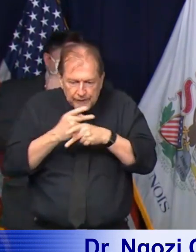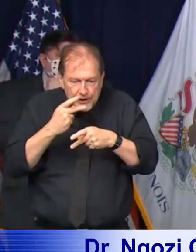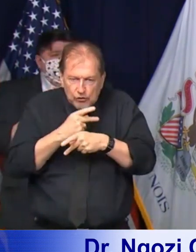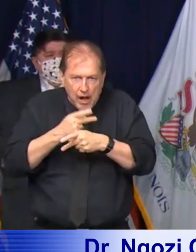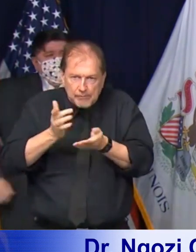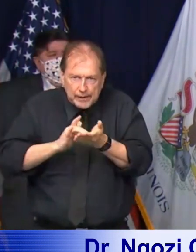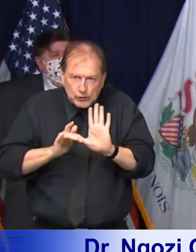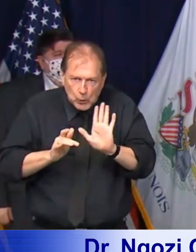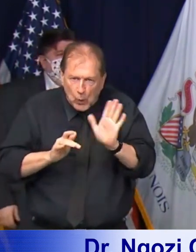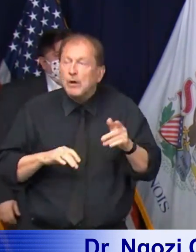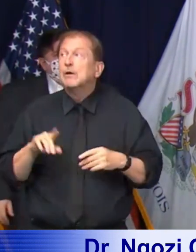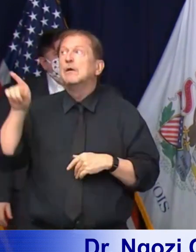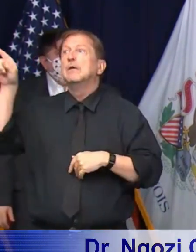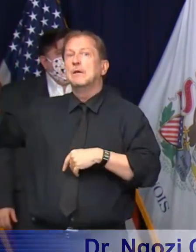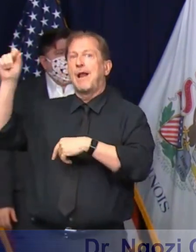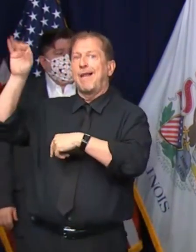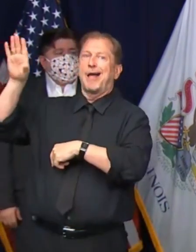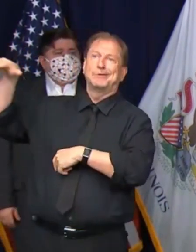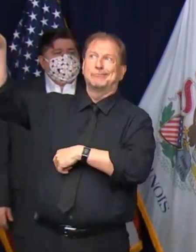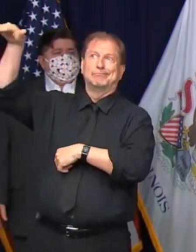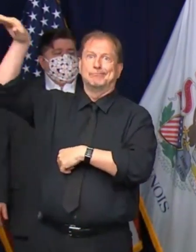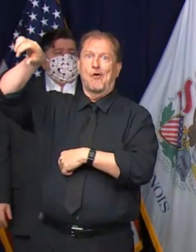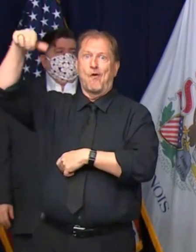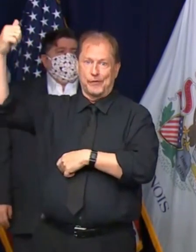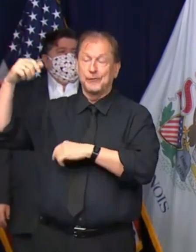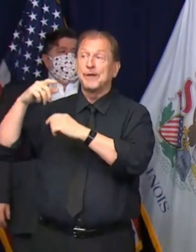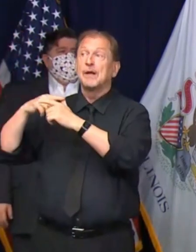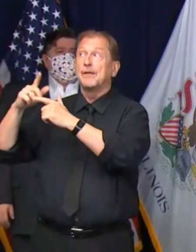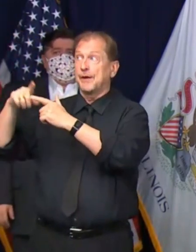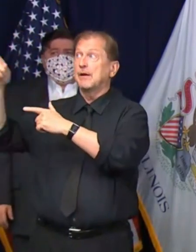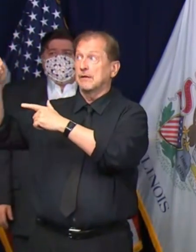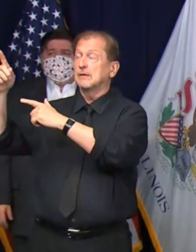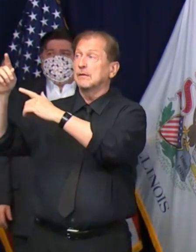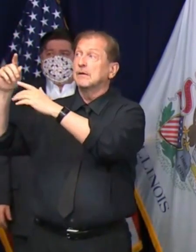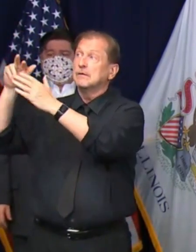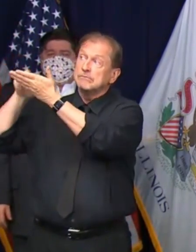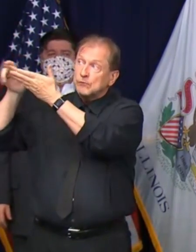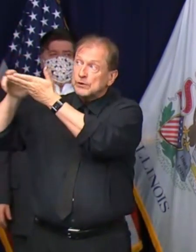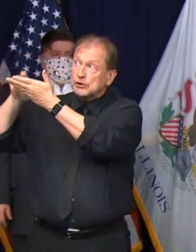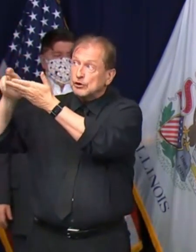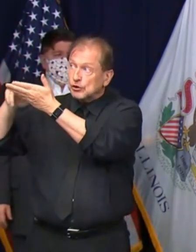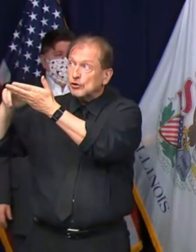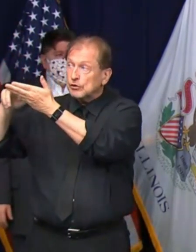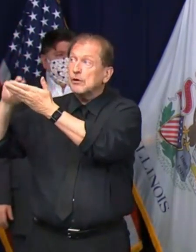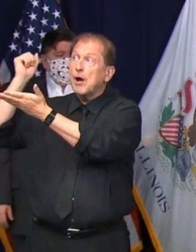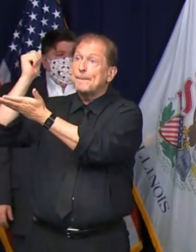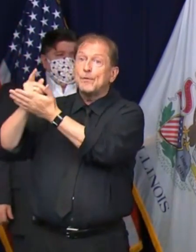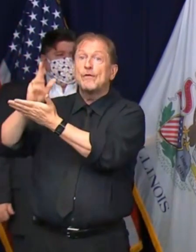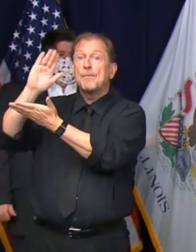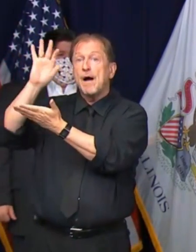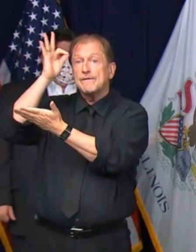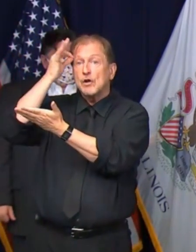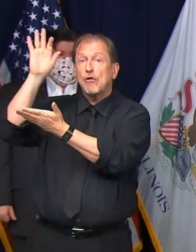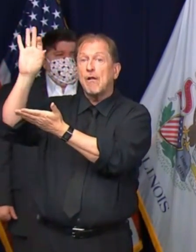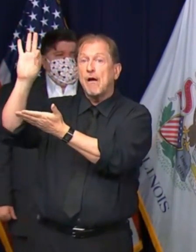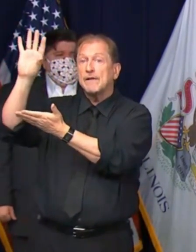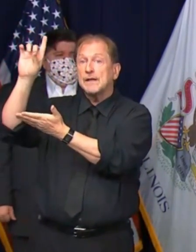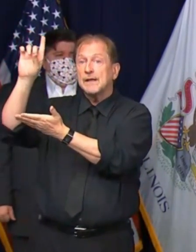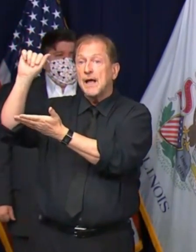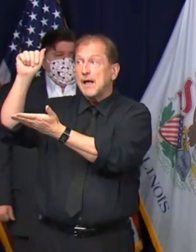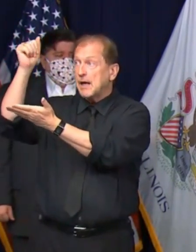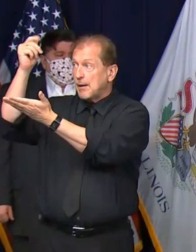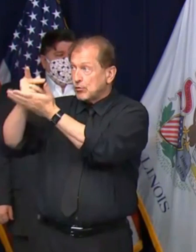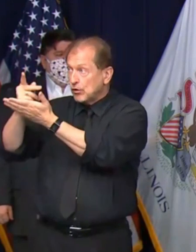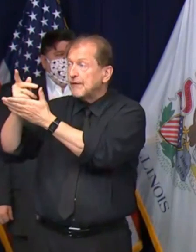those therapies go through their normal process and then are FDA approved, of course, they'll be used throughout the state. So it's not